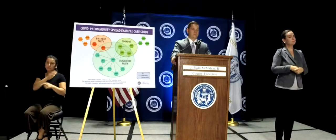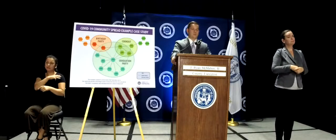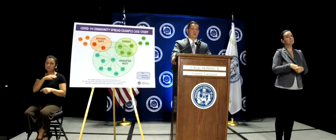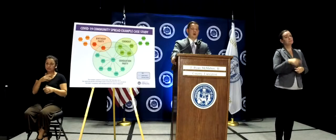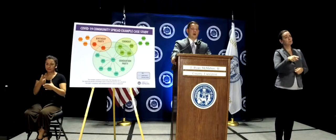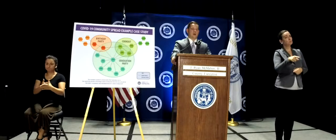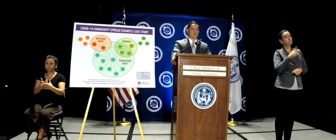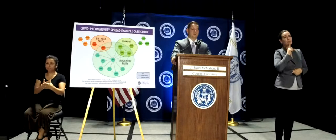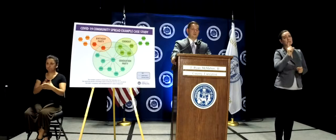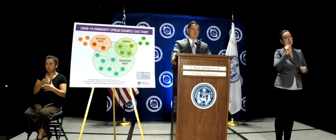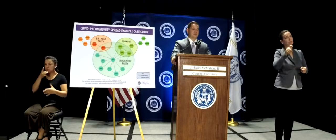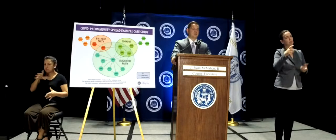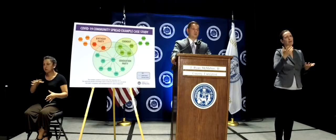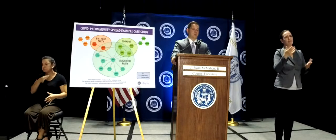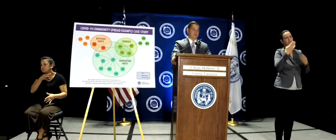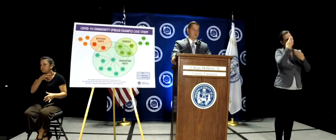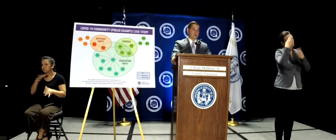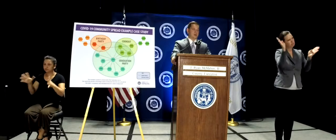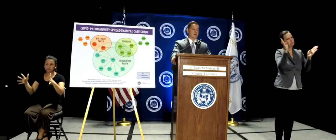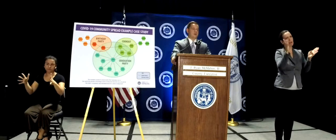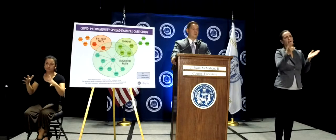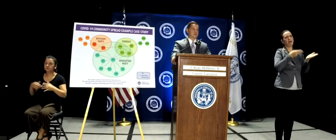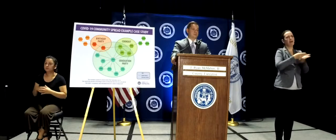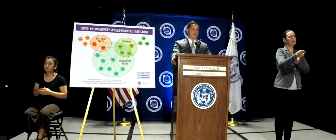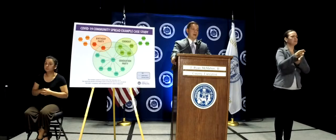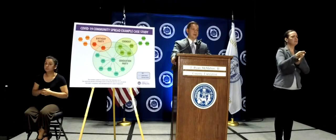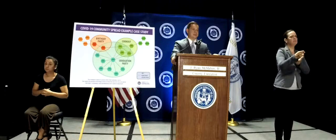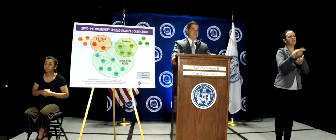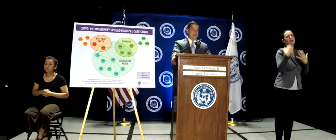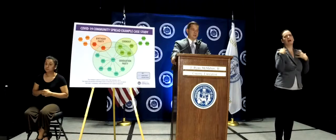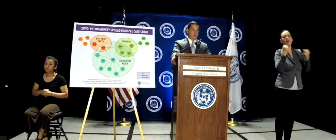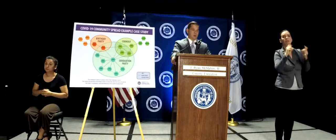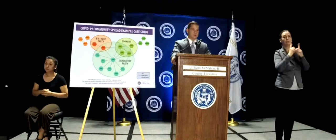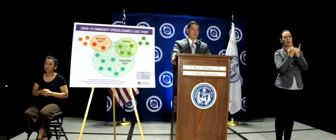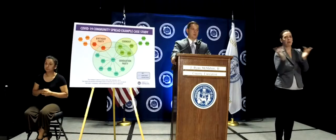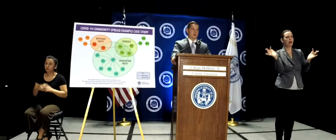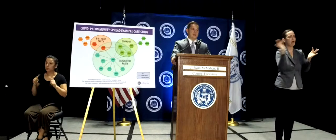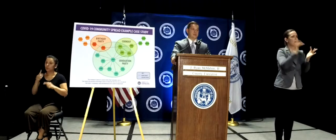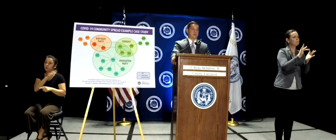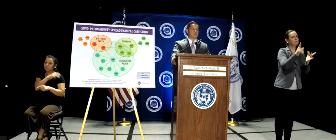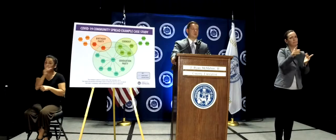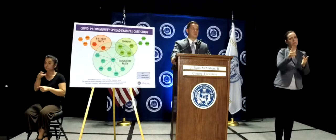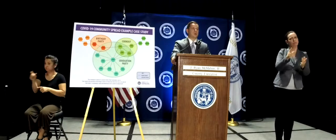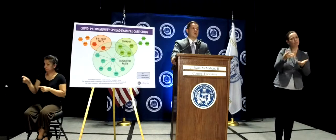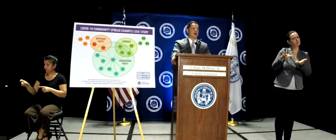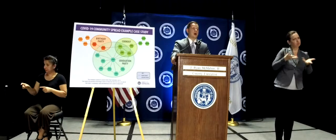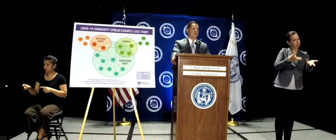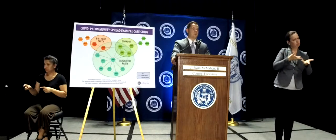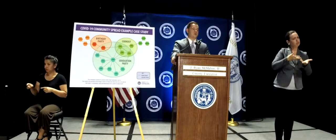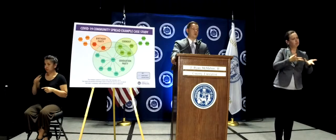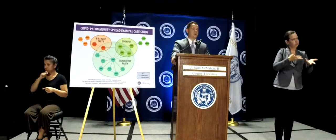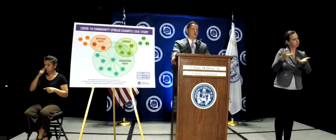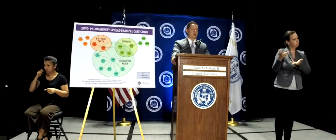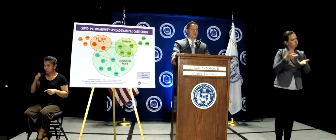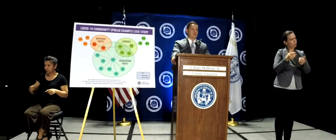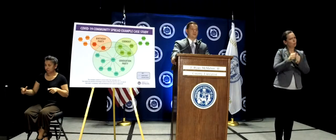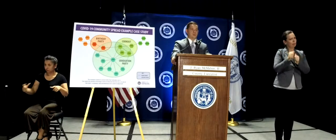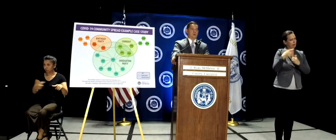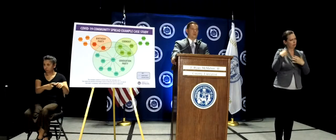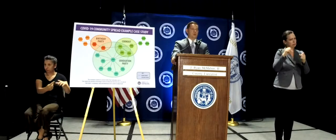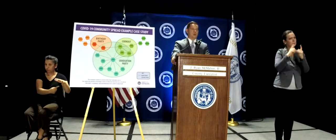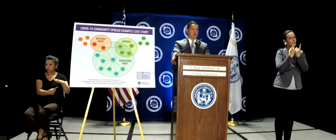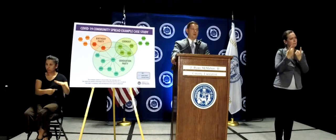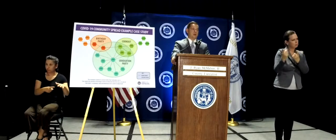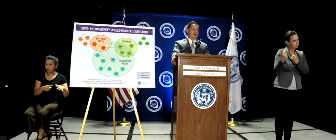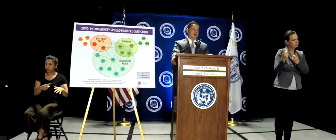important. Citizens who do the right thing, if they're symptomatic, they stay in the quarantine like we ask them to. They're doing the right thing